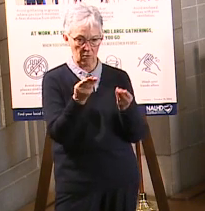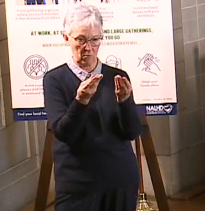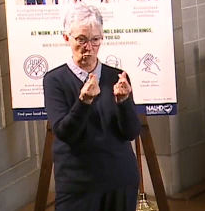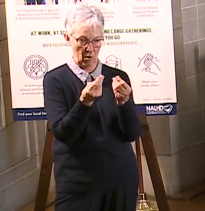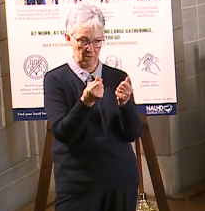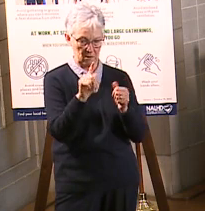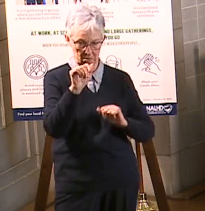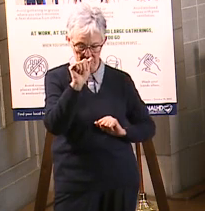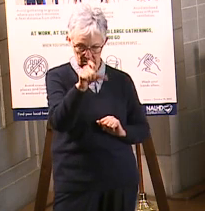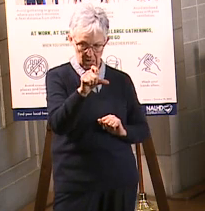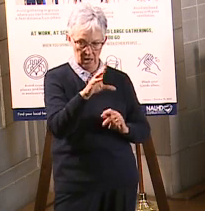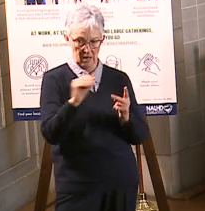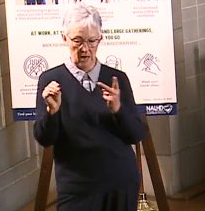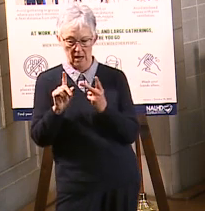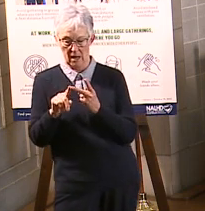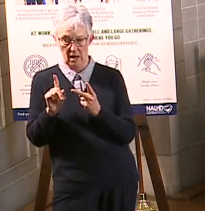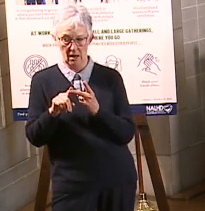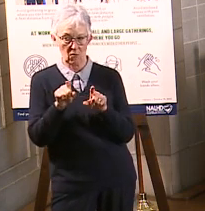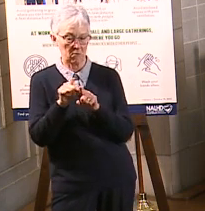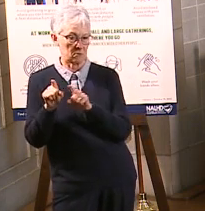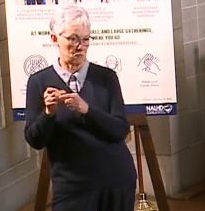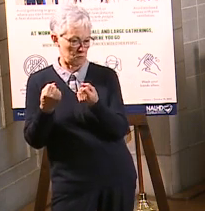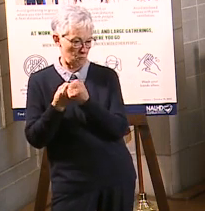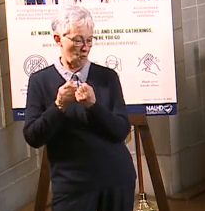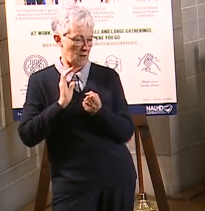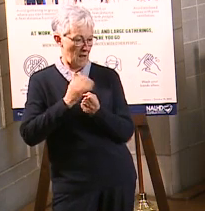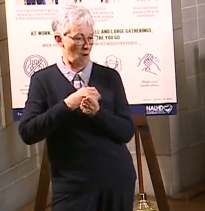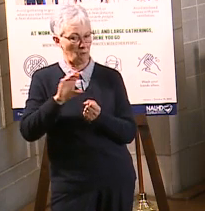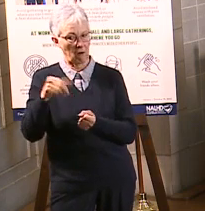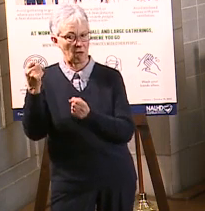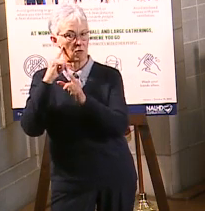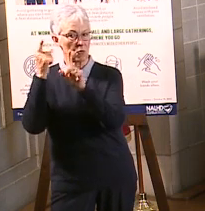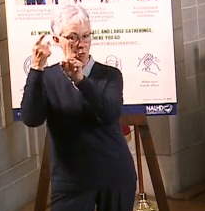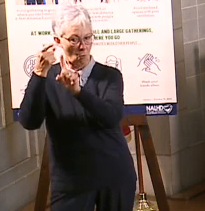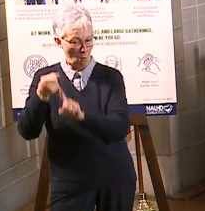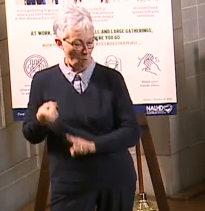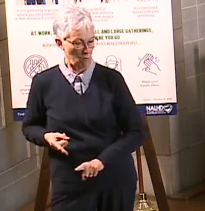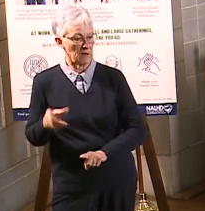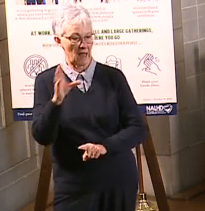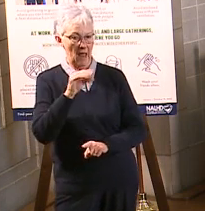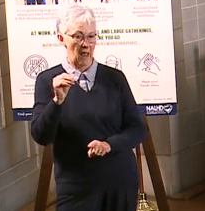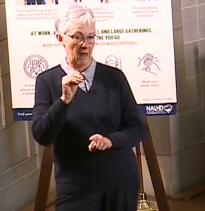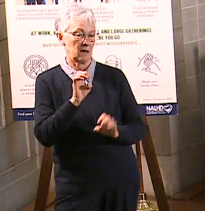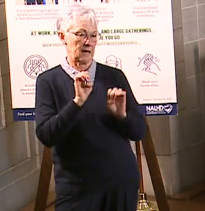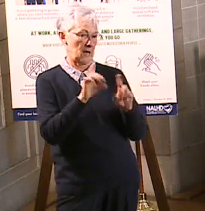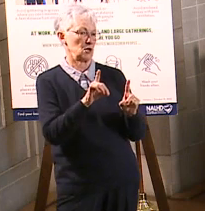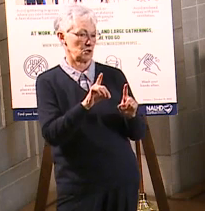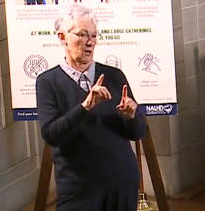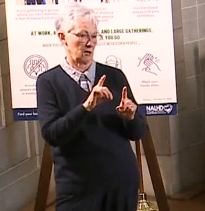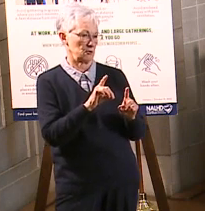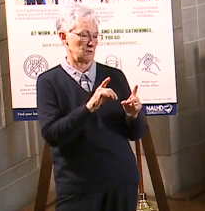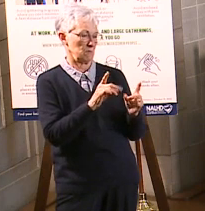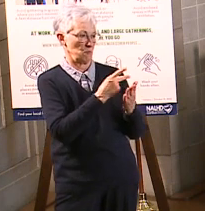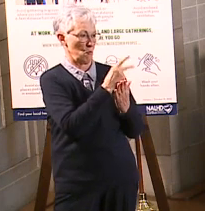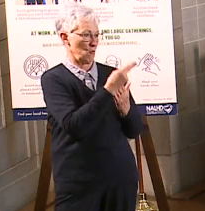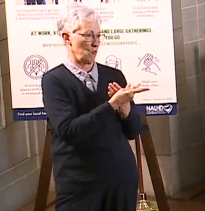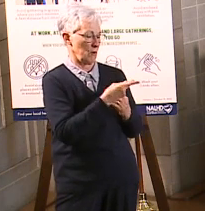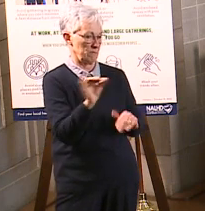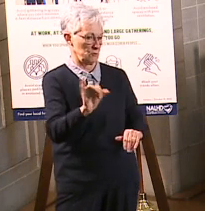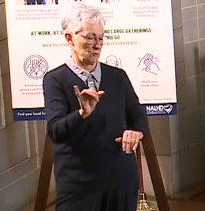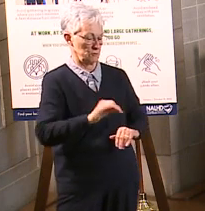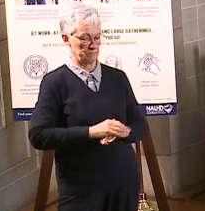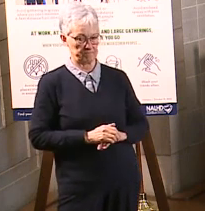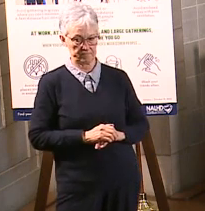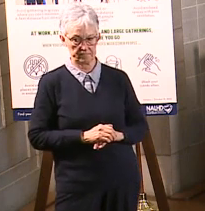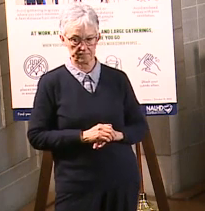all the services that we have here, including fully funding the state aid to education formula. Our next question comes from Andrew